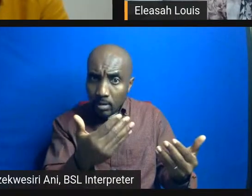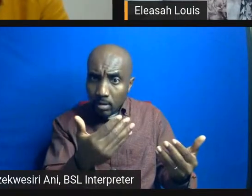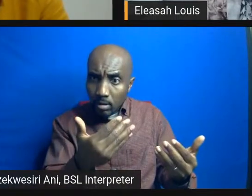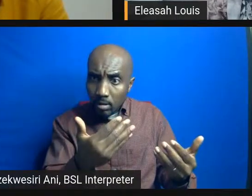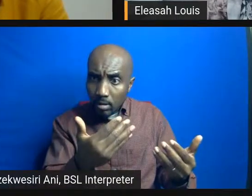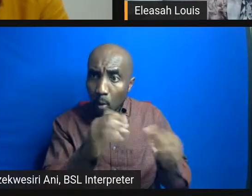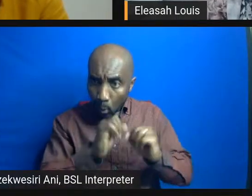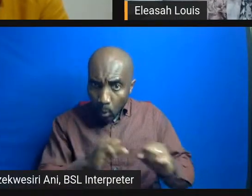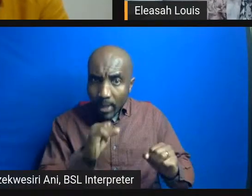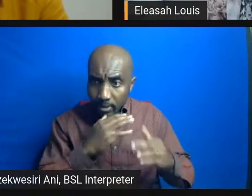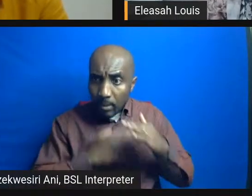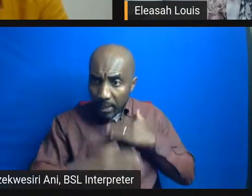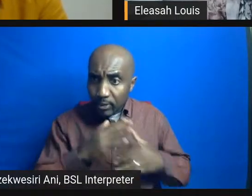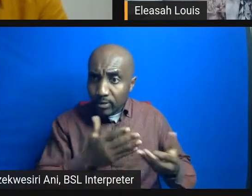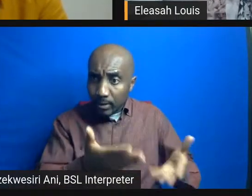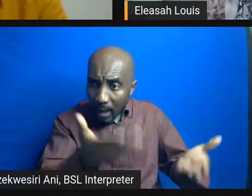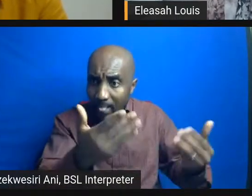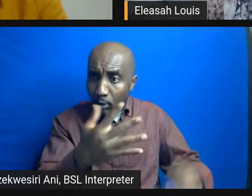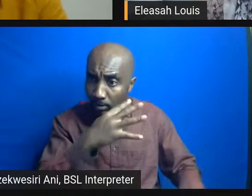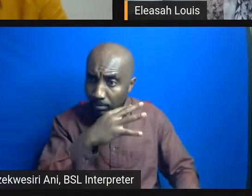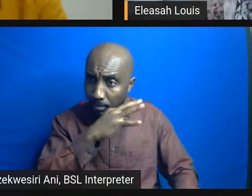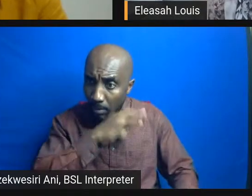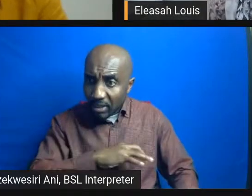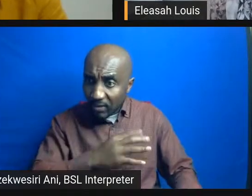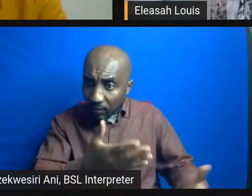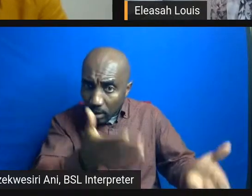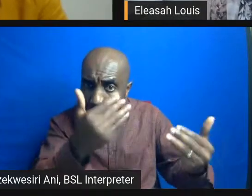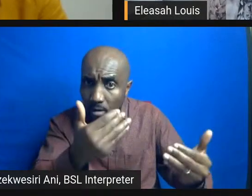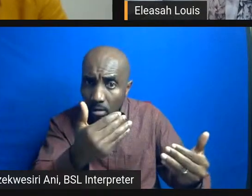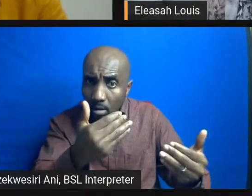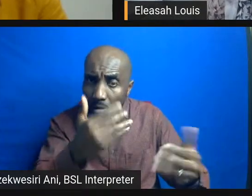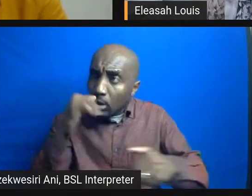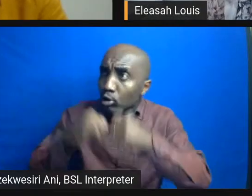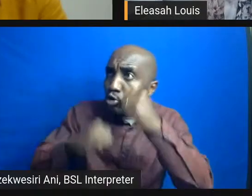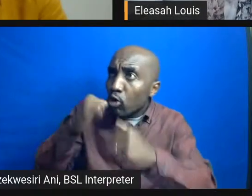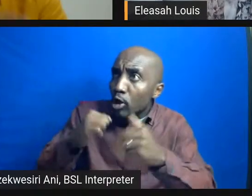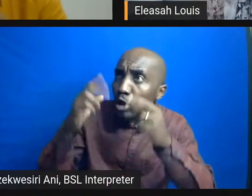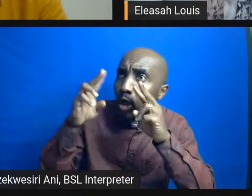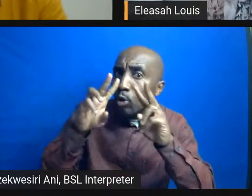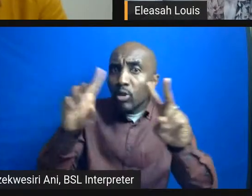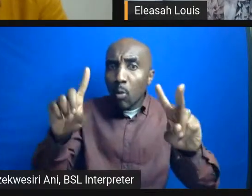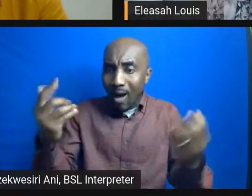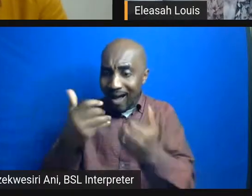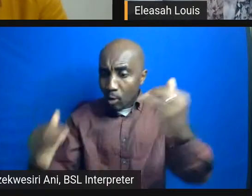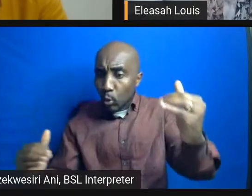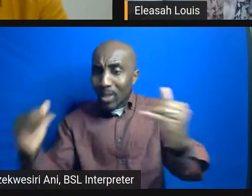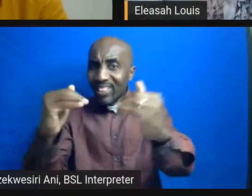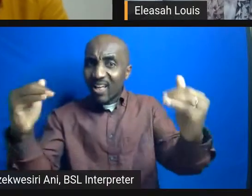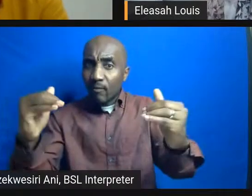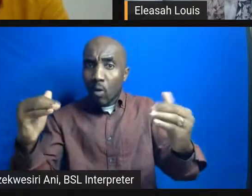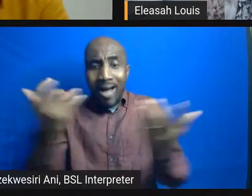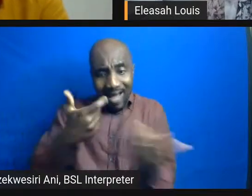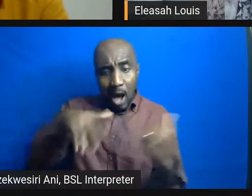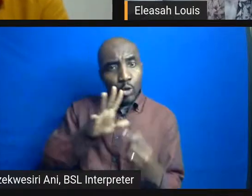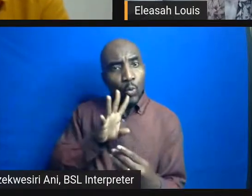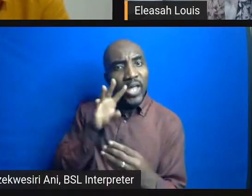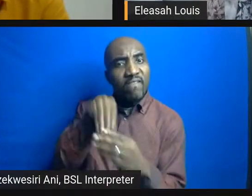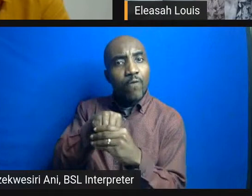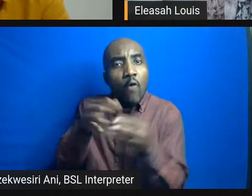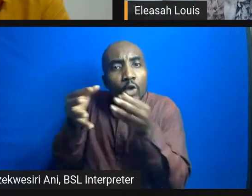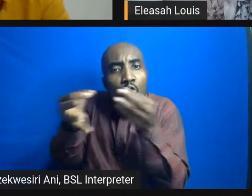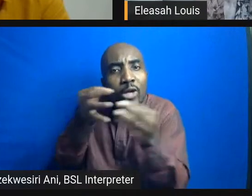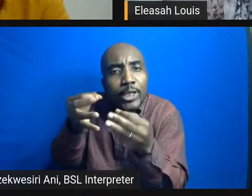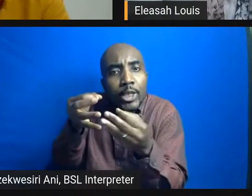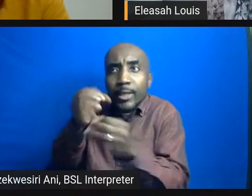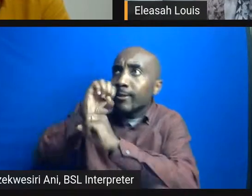involved. Let's look at what does that strategy look like for leveling up, and how do we contribute to that strategy, to that plan